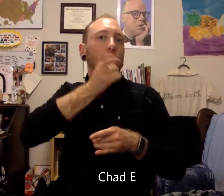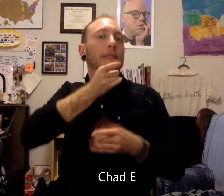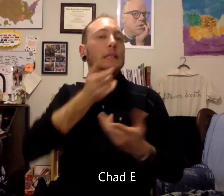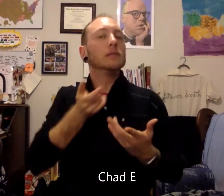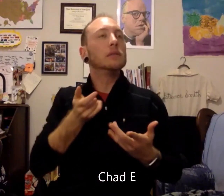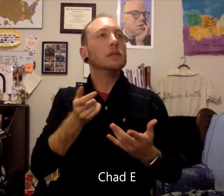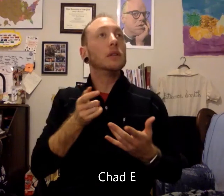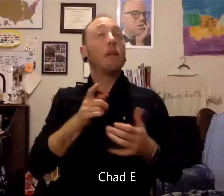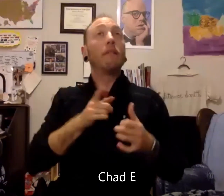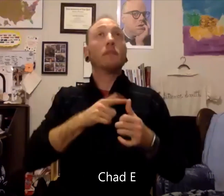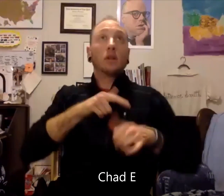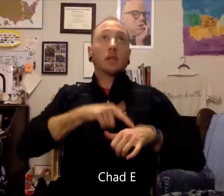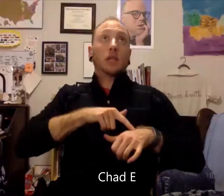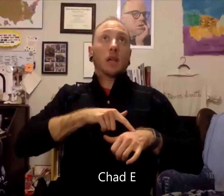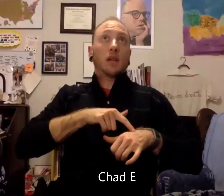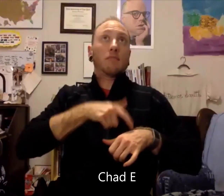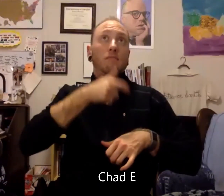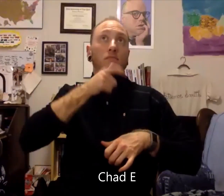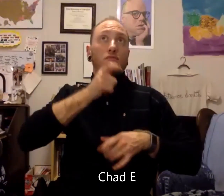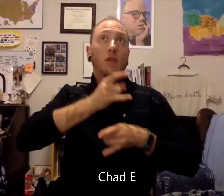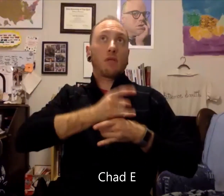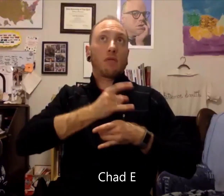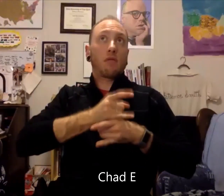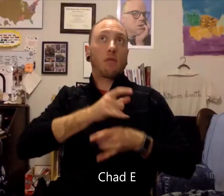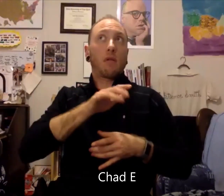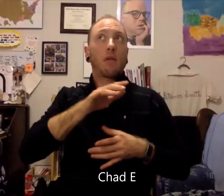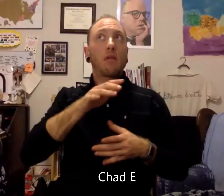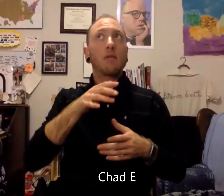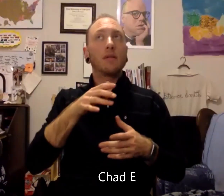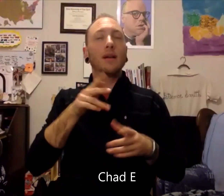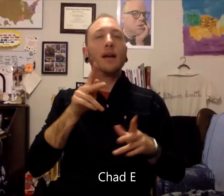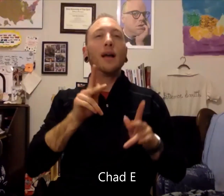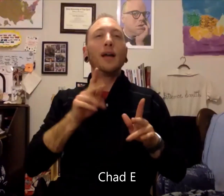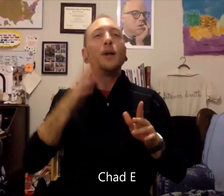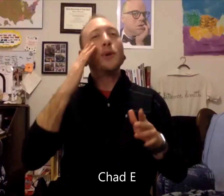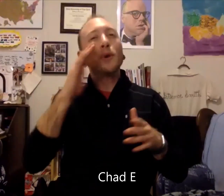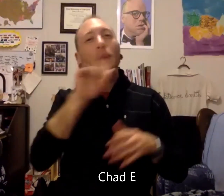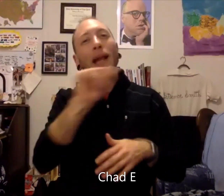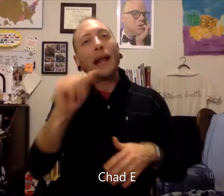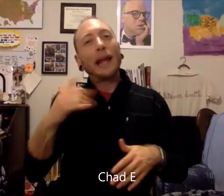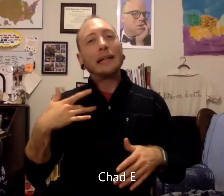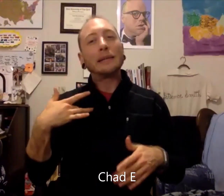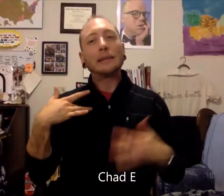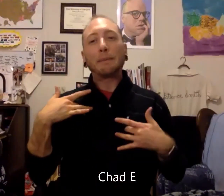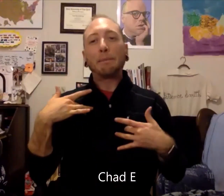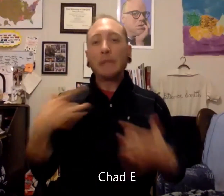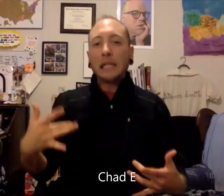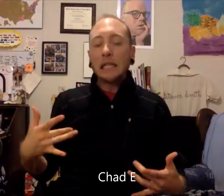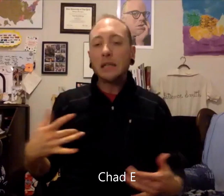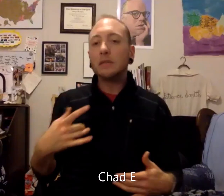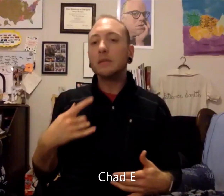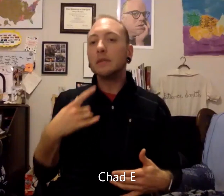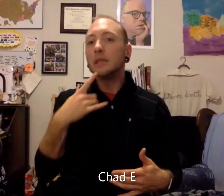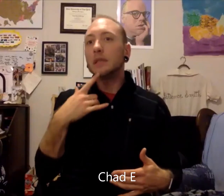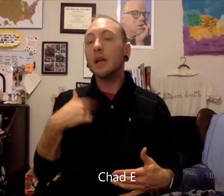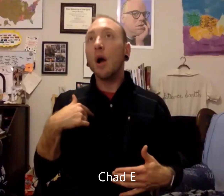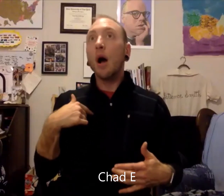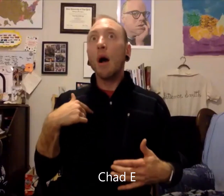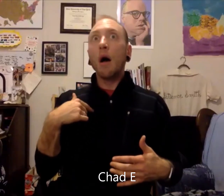drank, a lot of people talk about, just, knowing that that's what they wanted to do. I mean, it